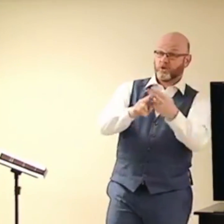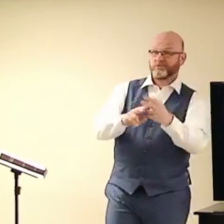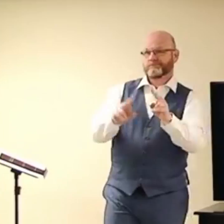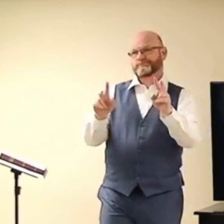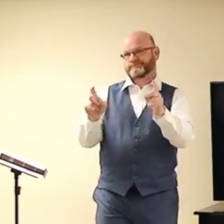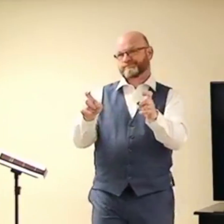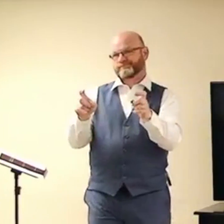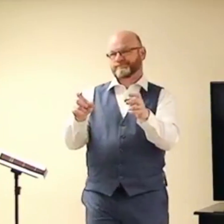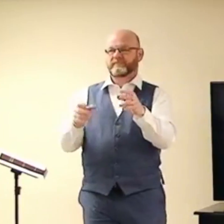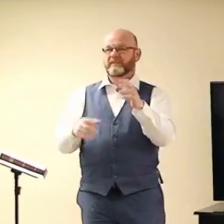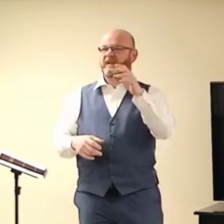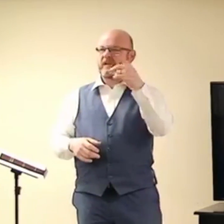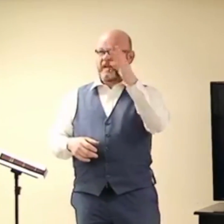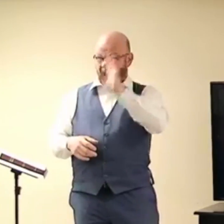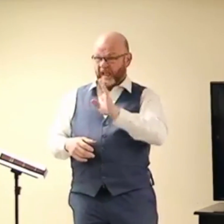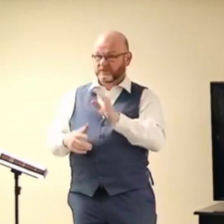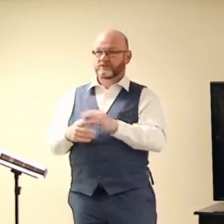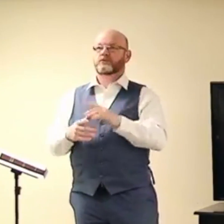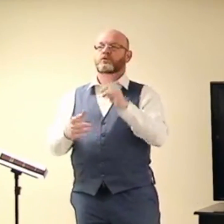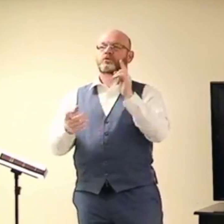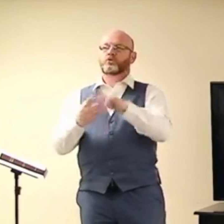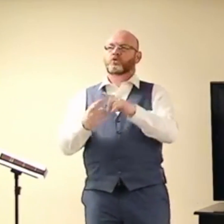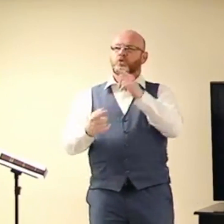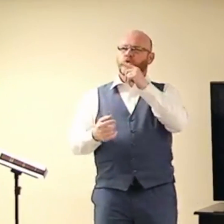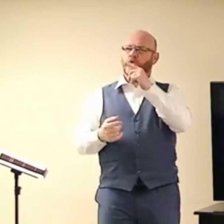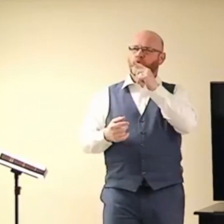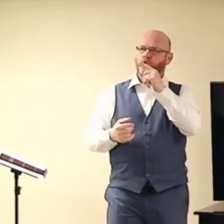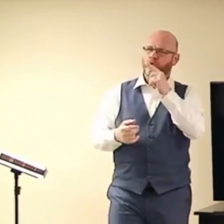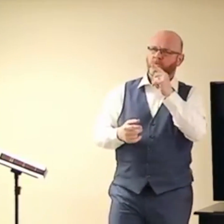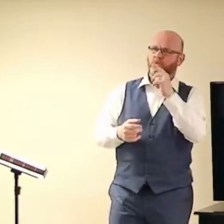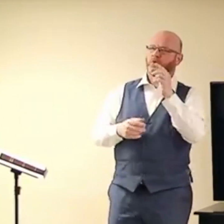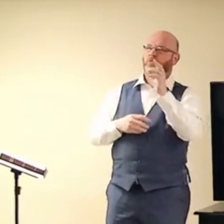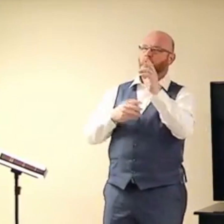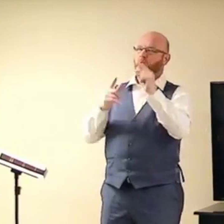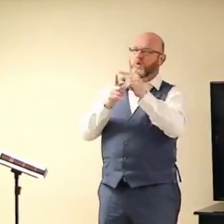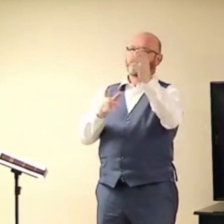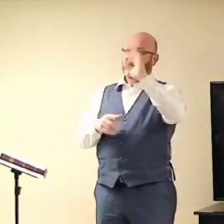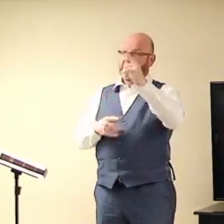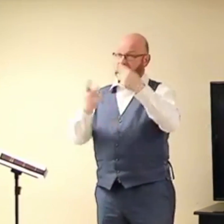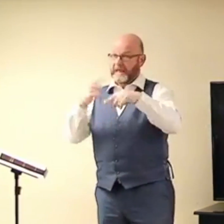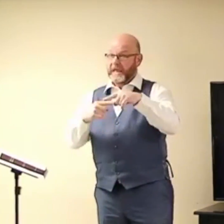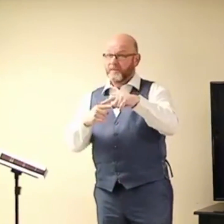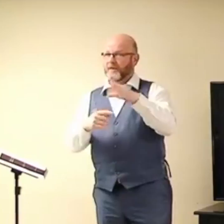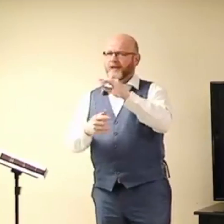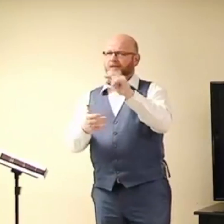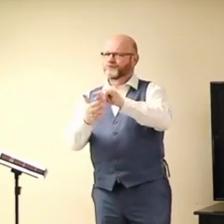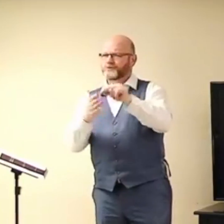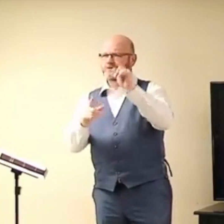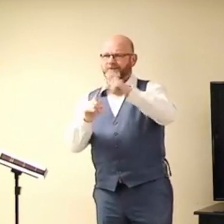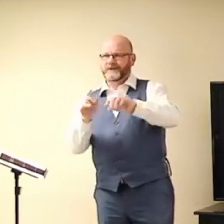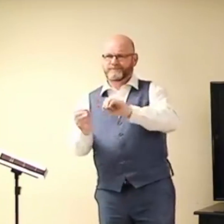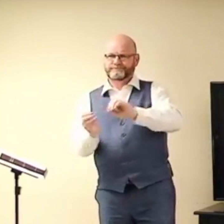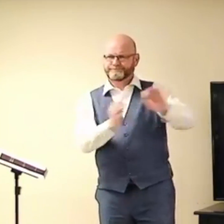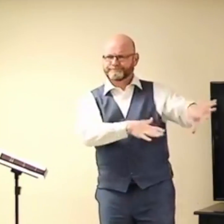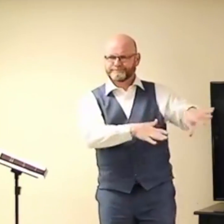If he called them gods to whom the word of God came, and scripture cannot be set